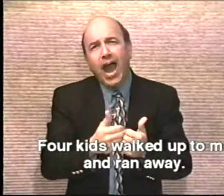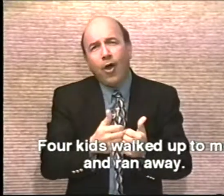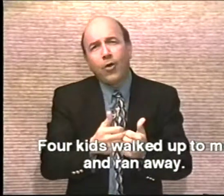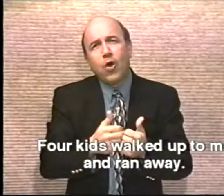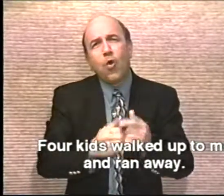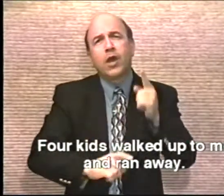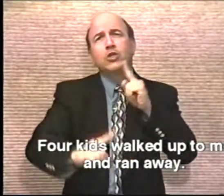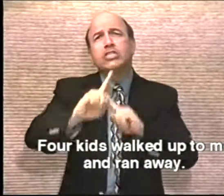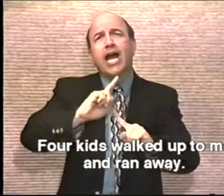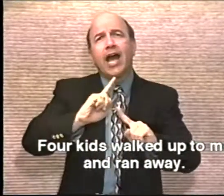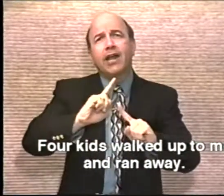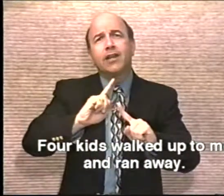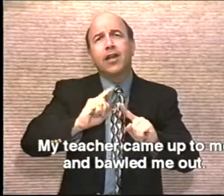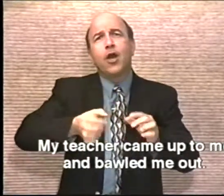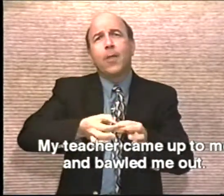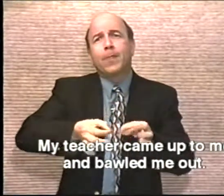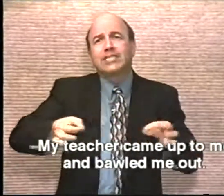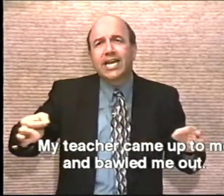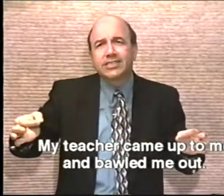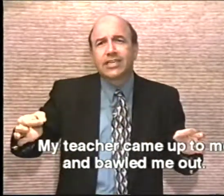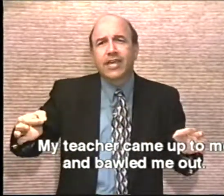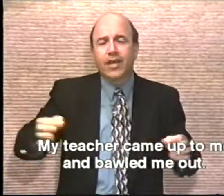How will you sign the sentences here?